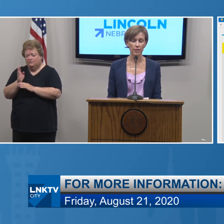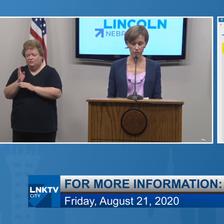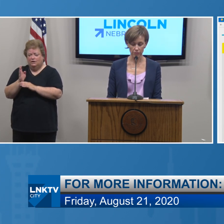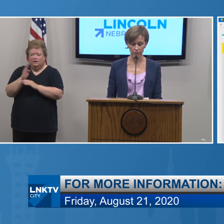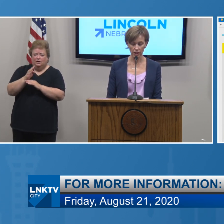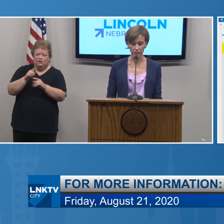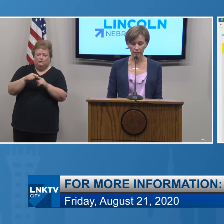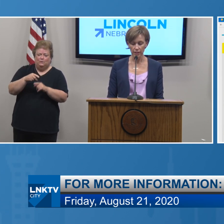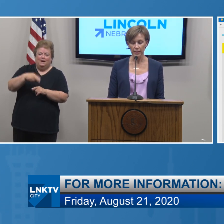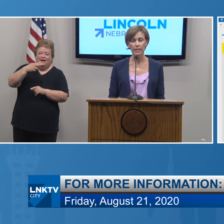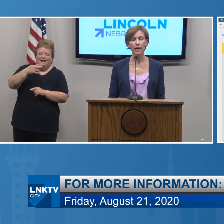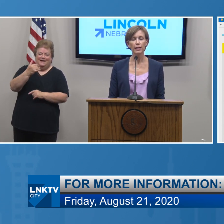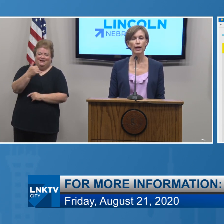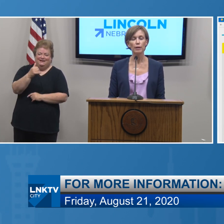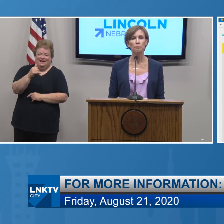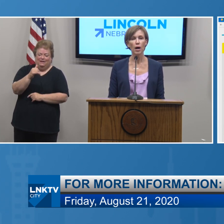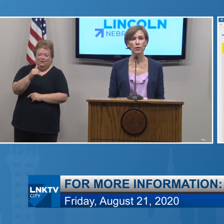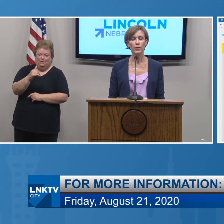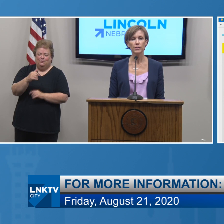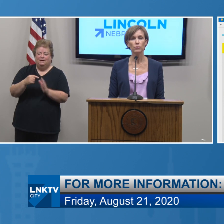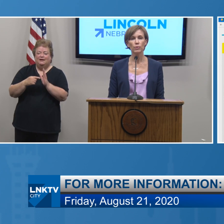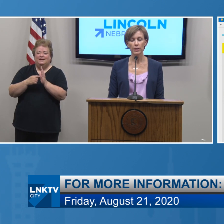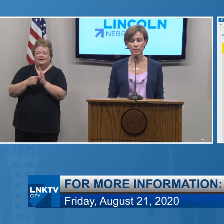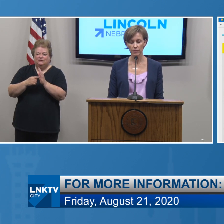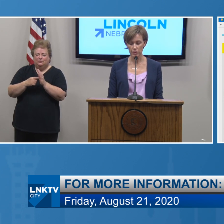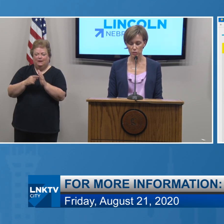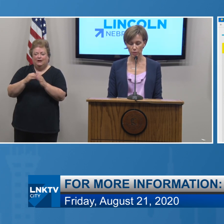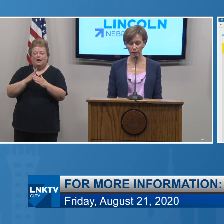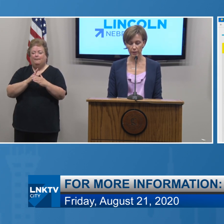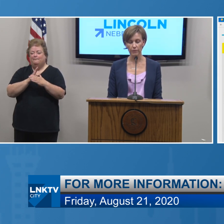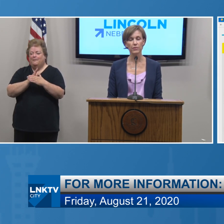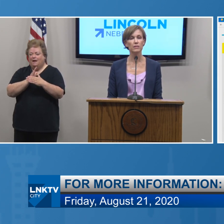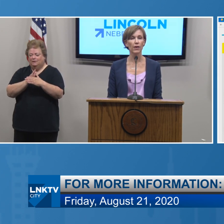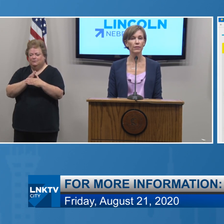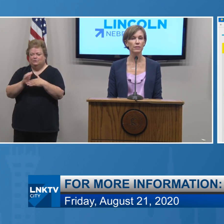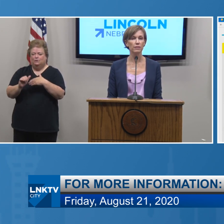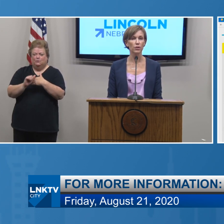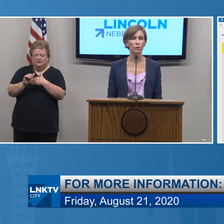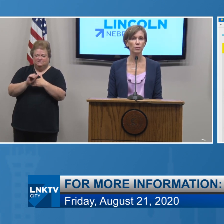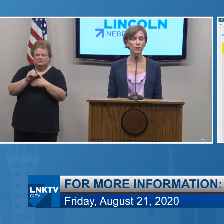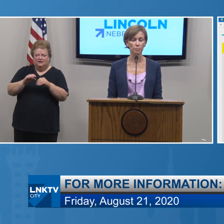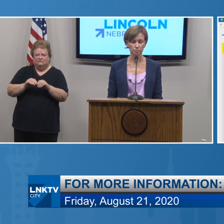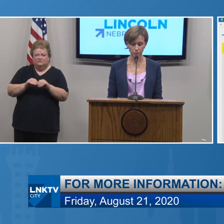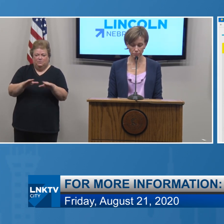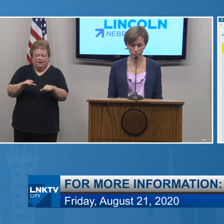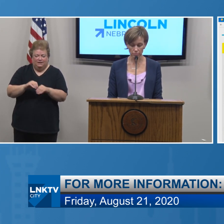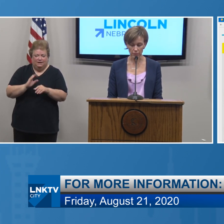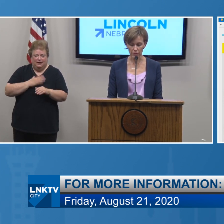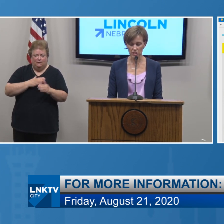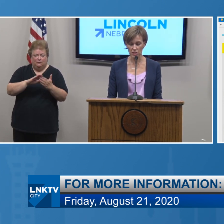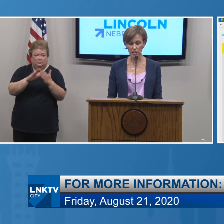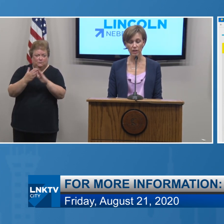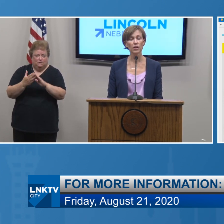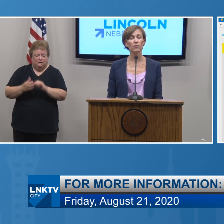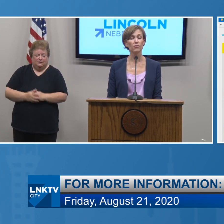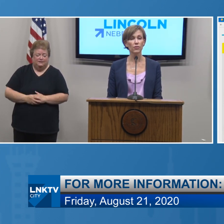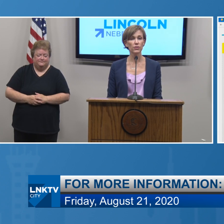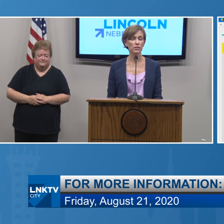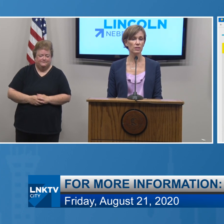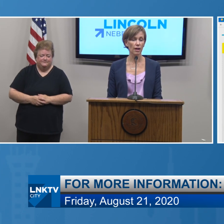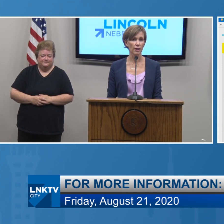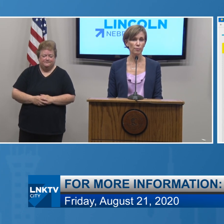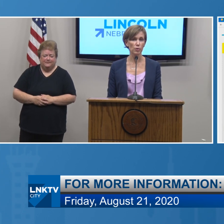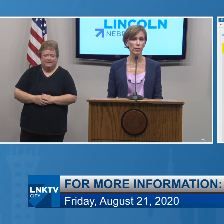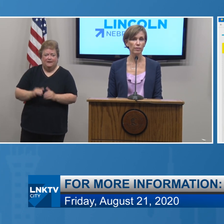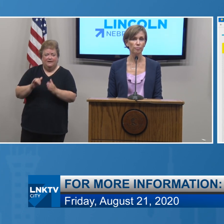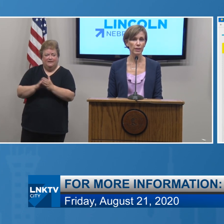yellow section of the dial, indicating a moderate risk of the spread of this virus in our community. This is the